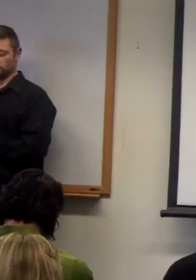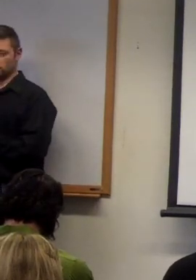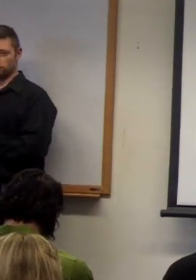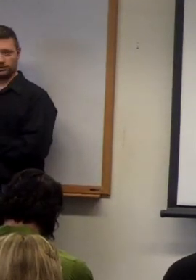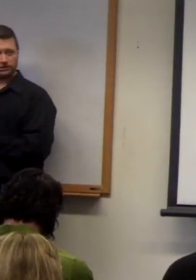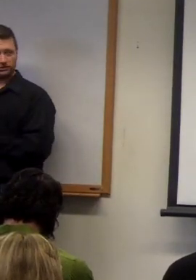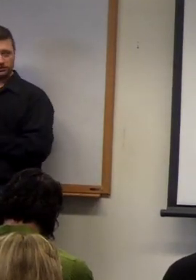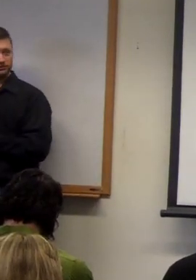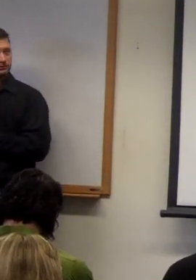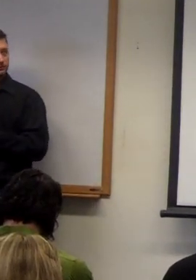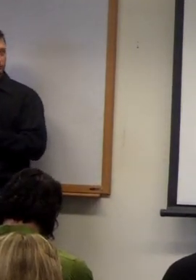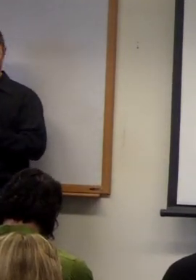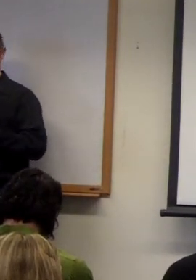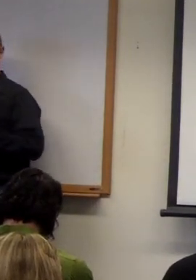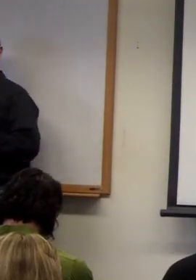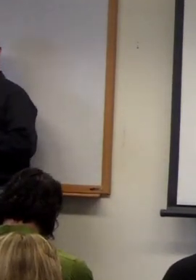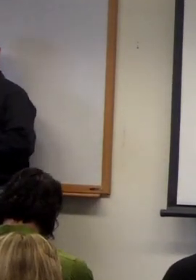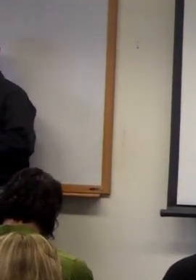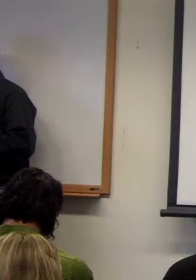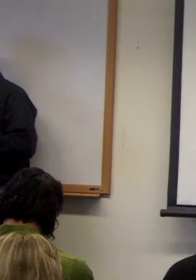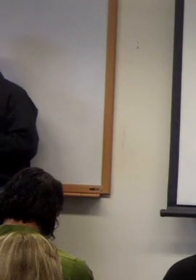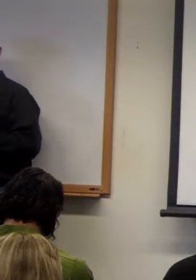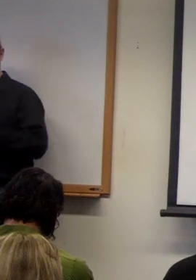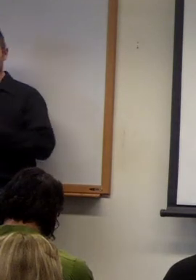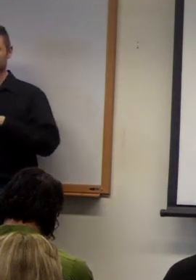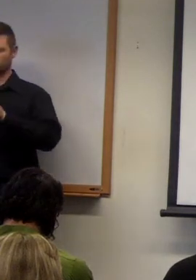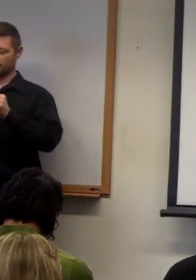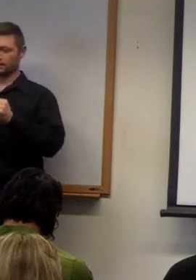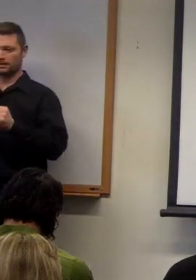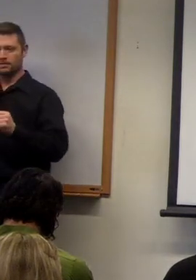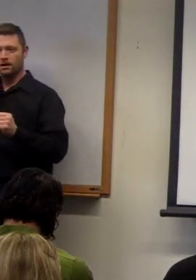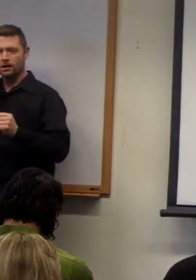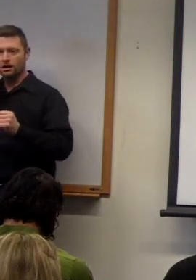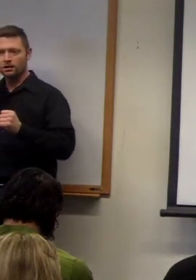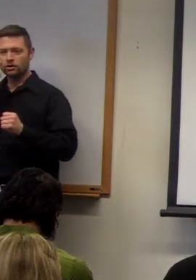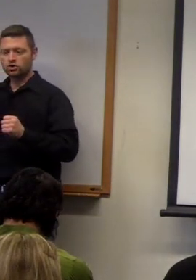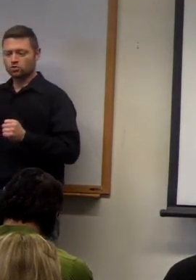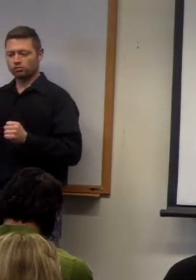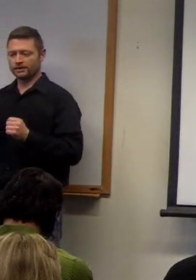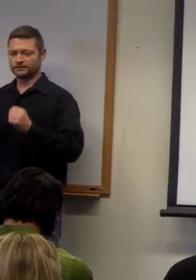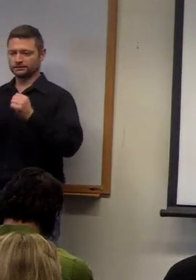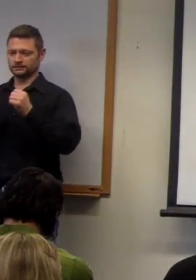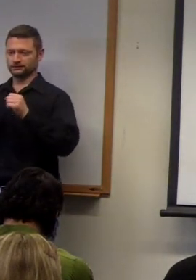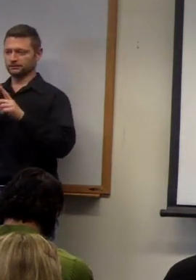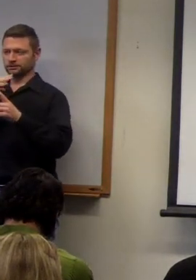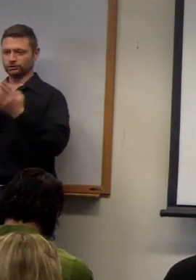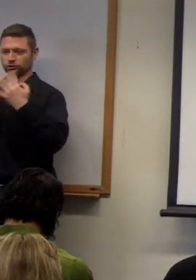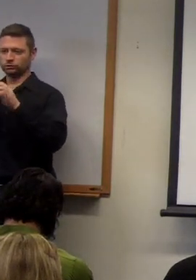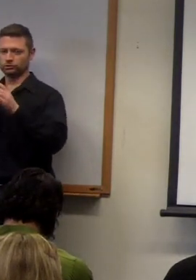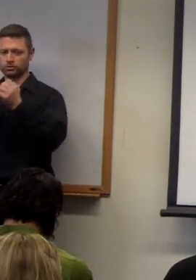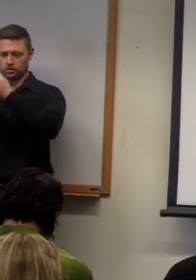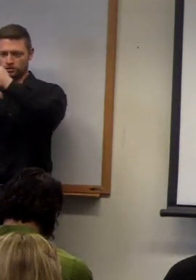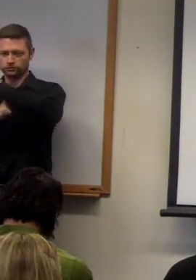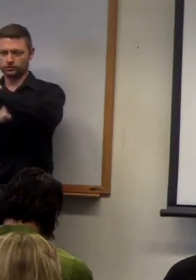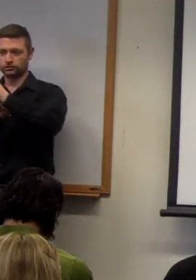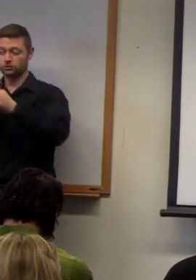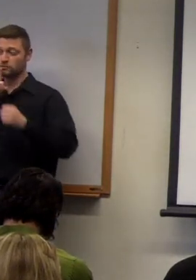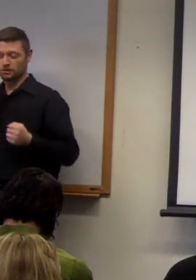reading that we did talked about race as a social construct, that it is merely a tool to divide